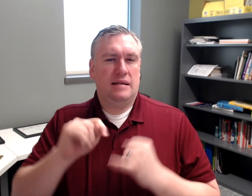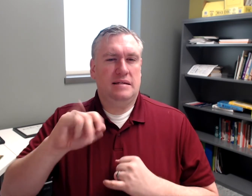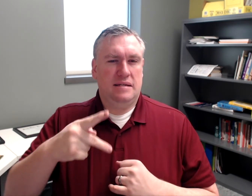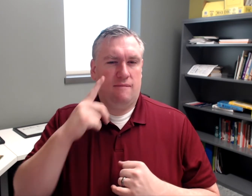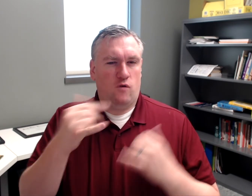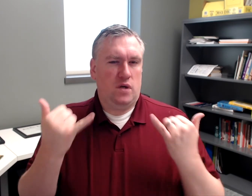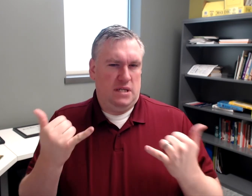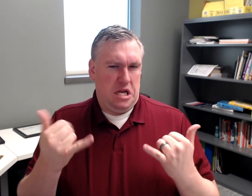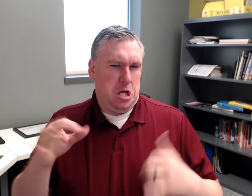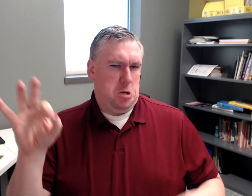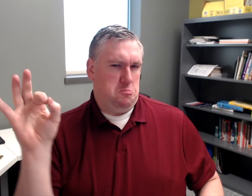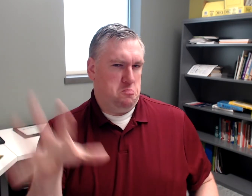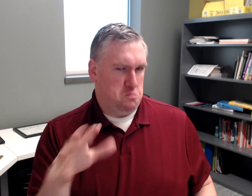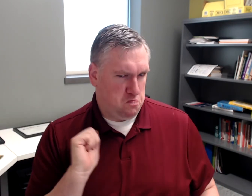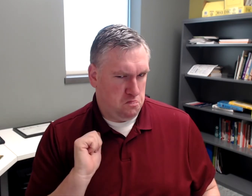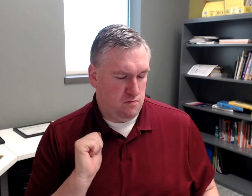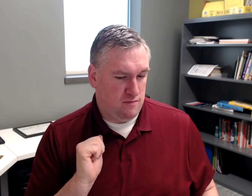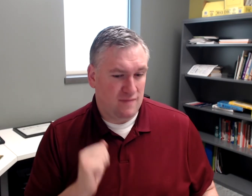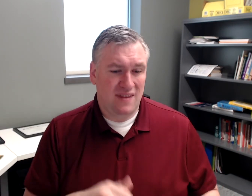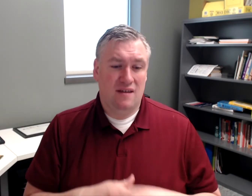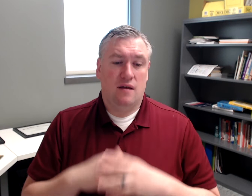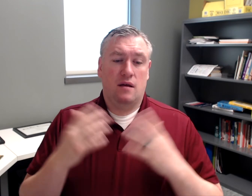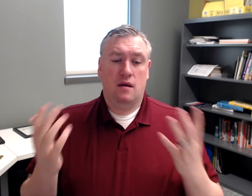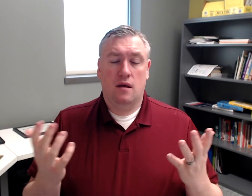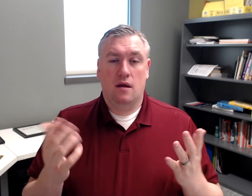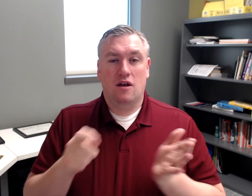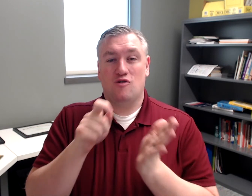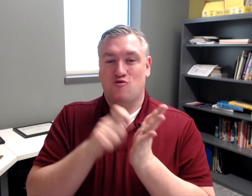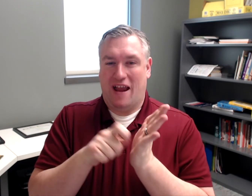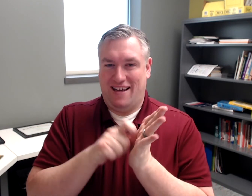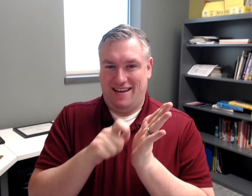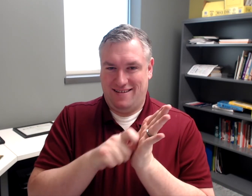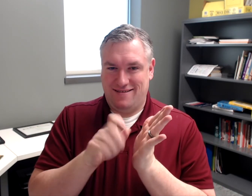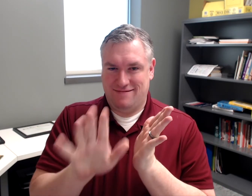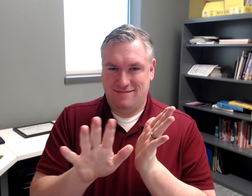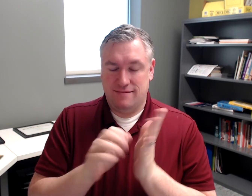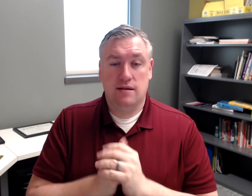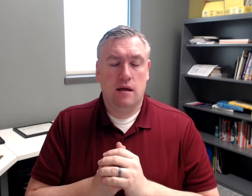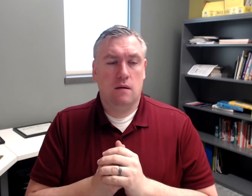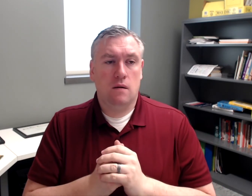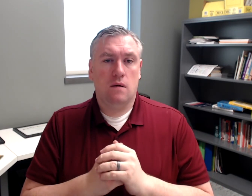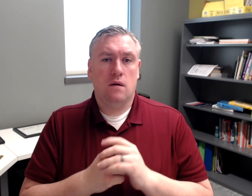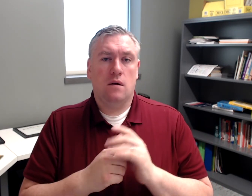Okay, the last tip for today that I'm going to give out to you, writing.